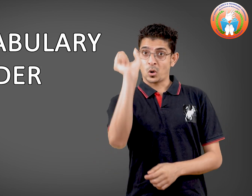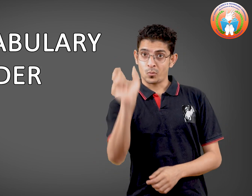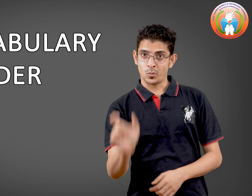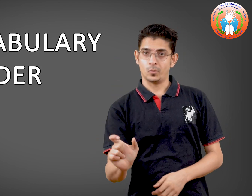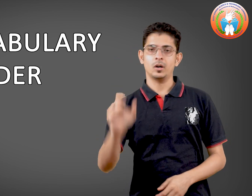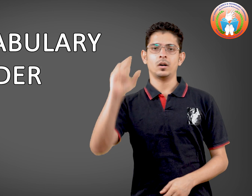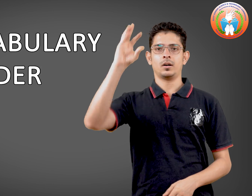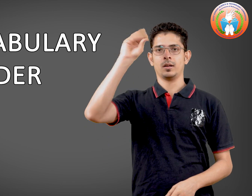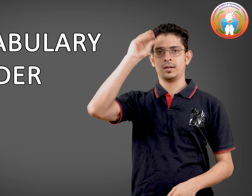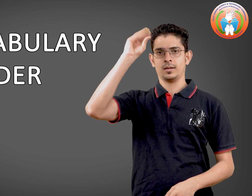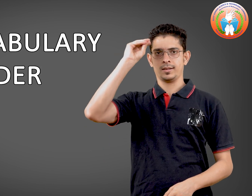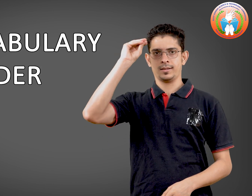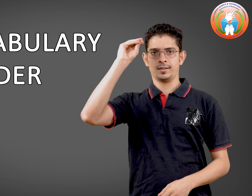Vocabulary builder: